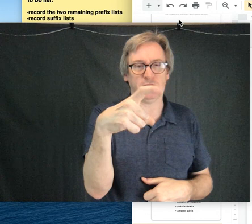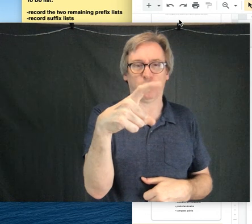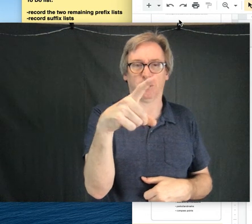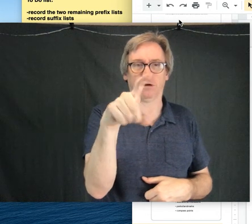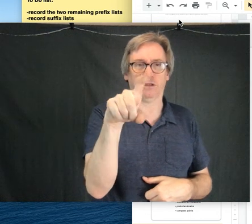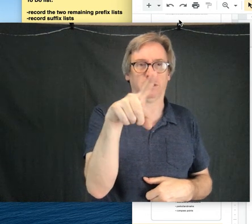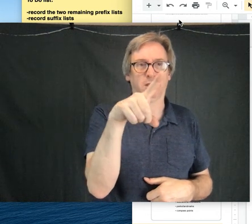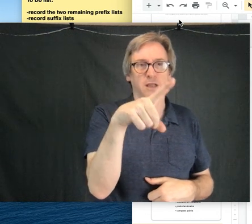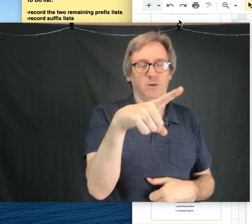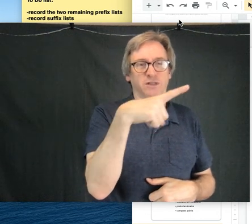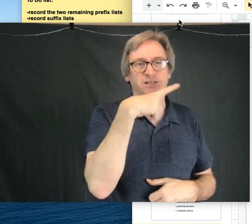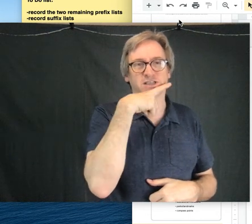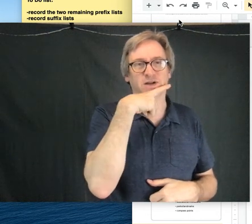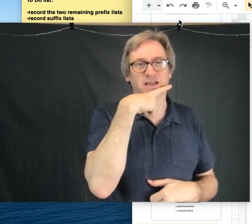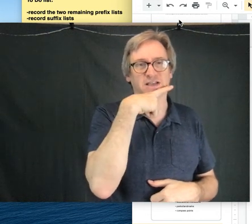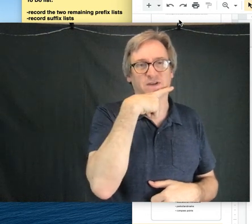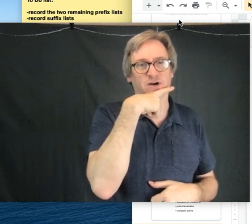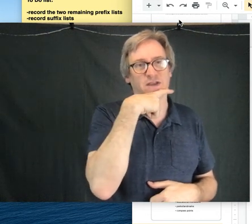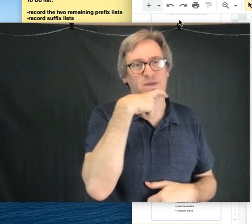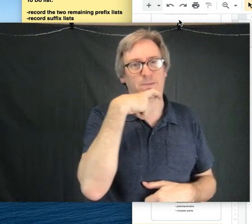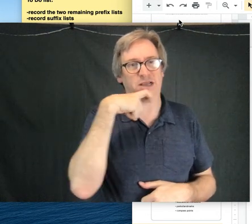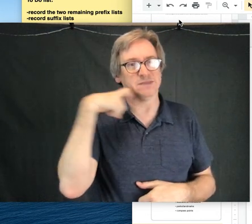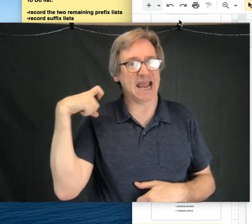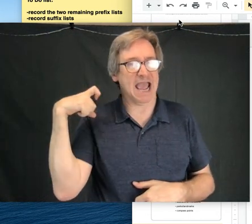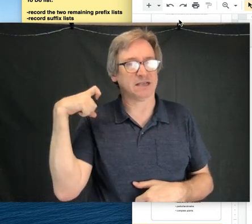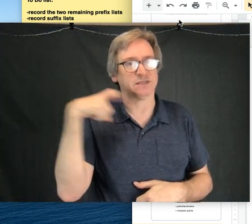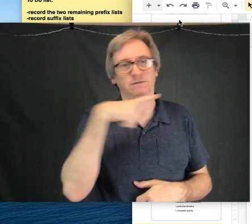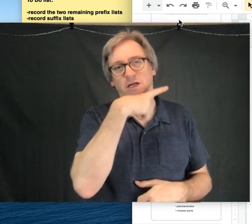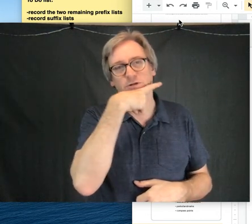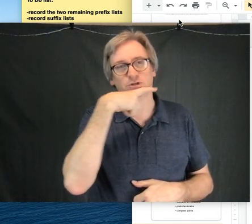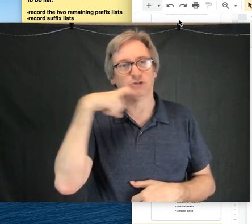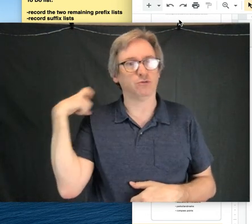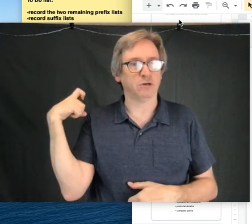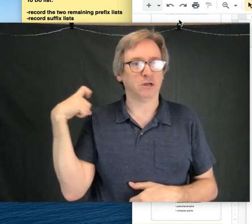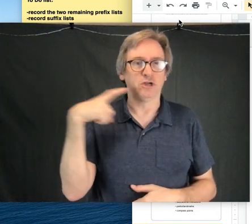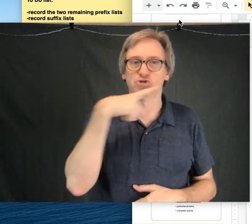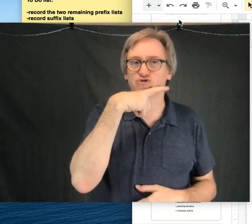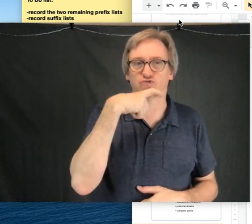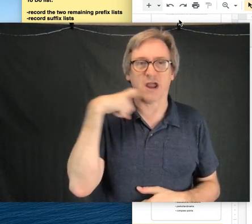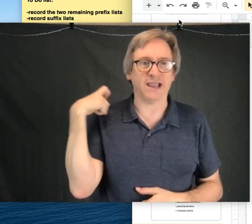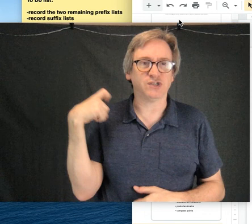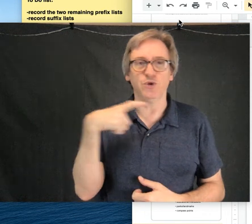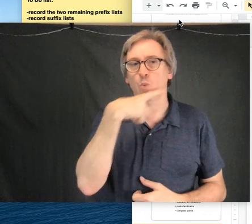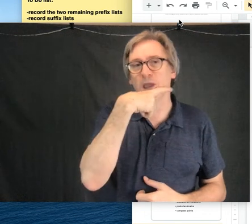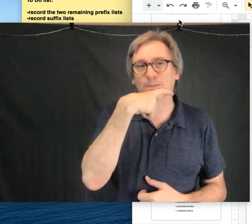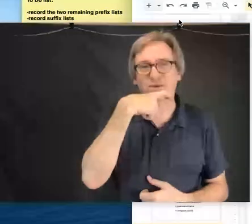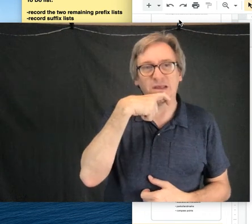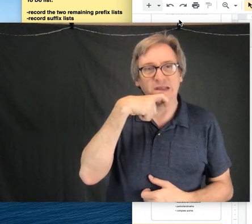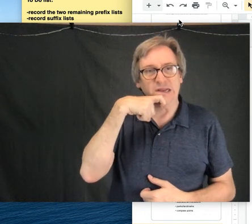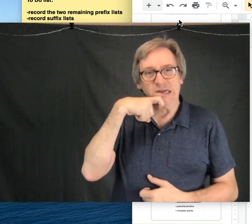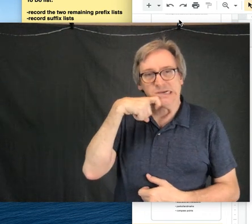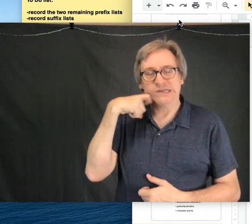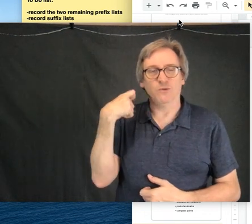to take your little, well, it starts out index finger and then it becomes an X and dry. So you